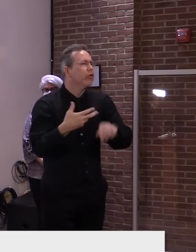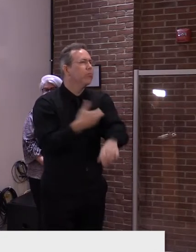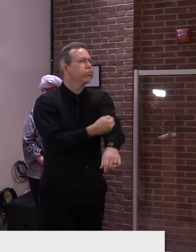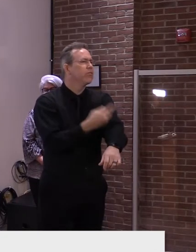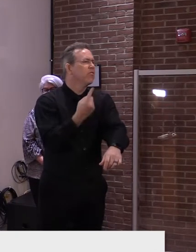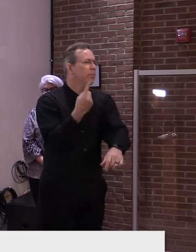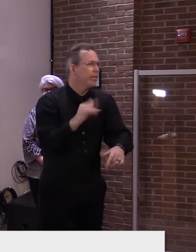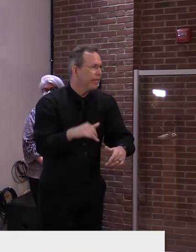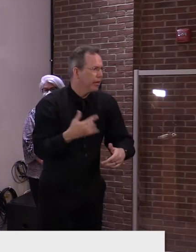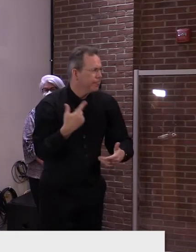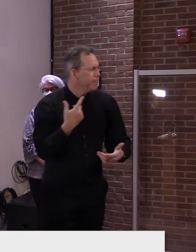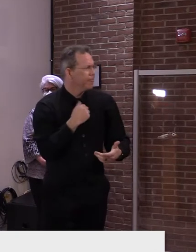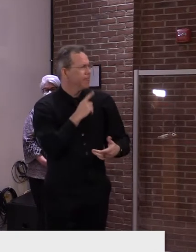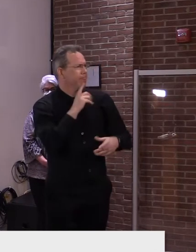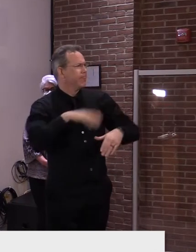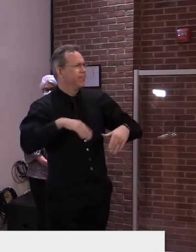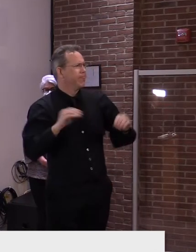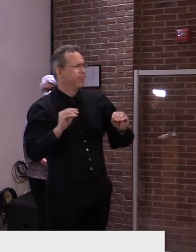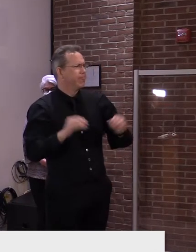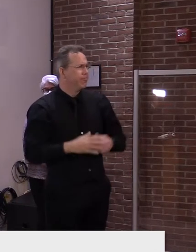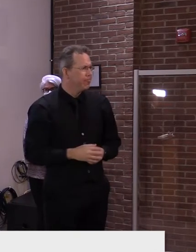Greg, the County Courier.